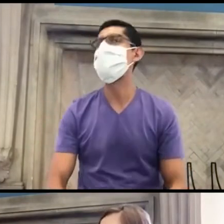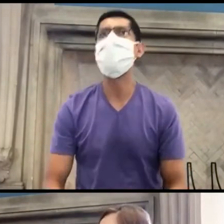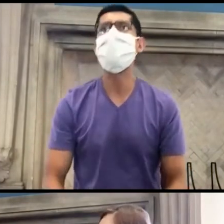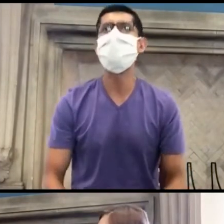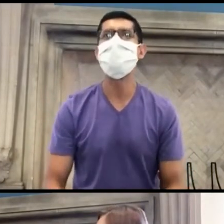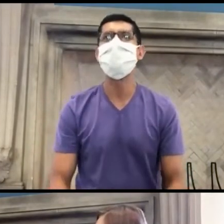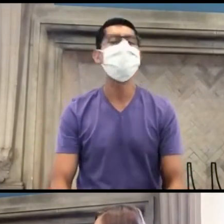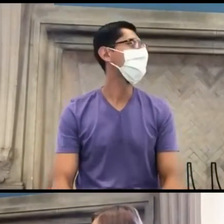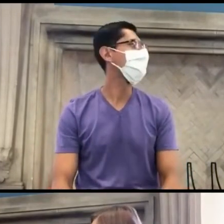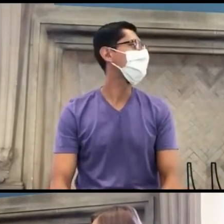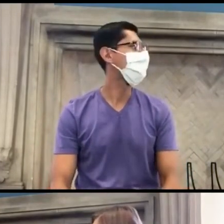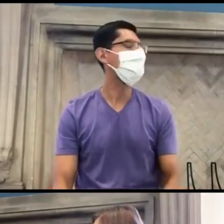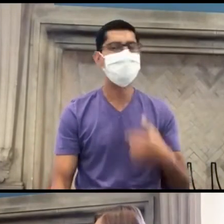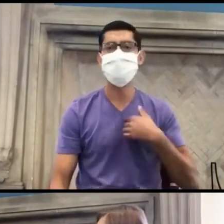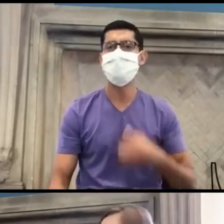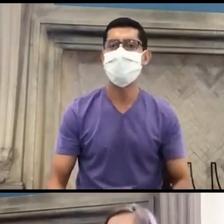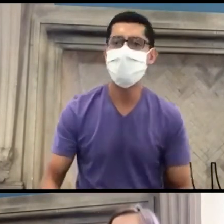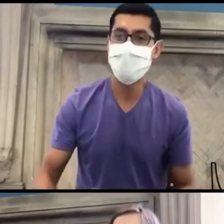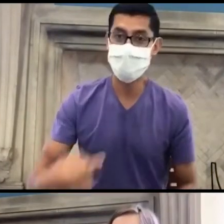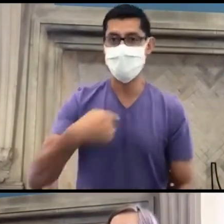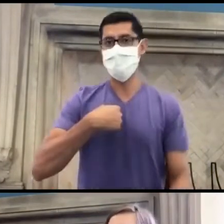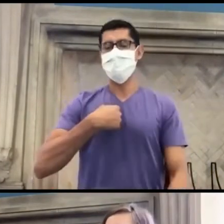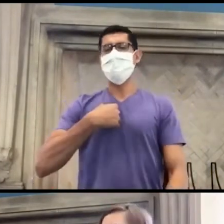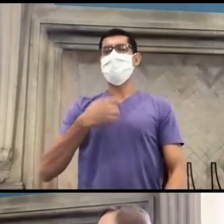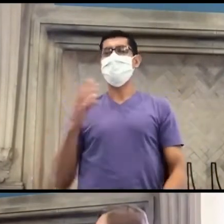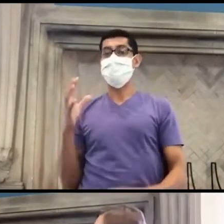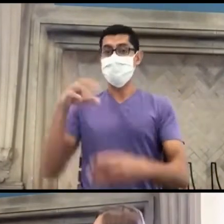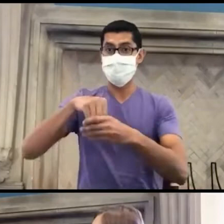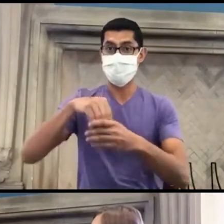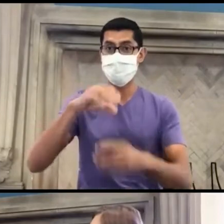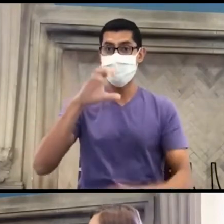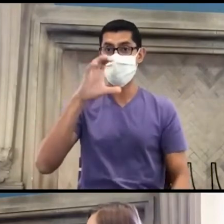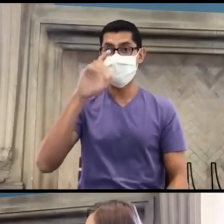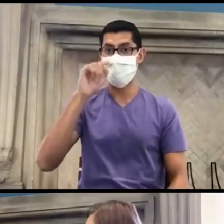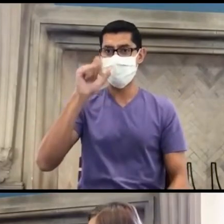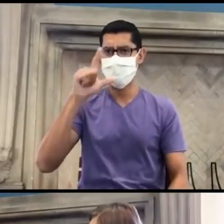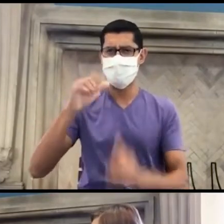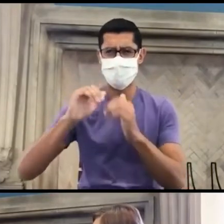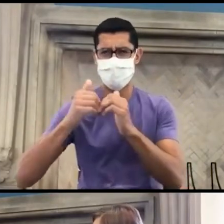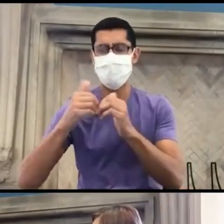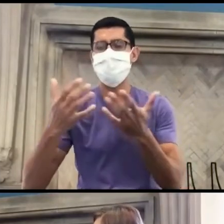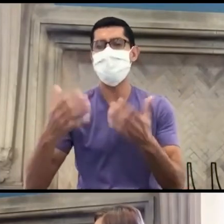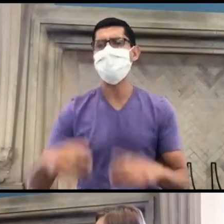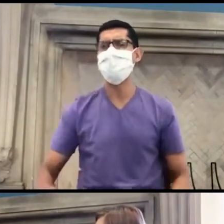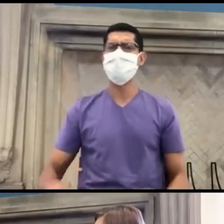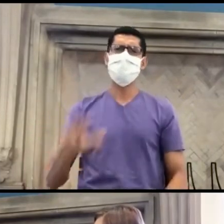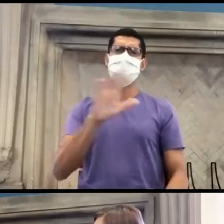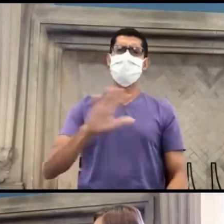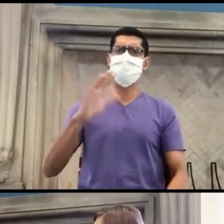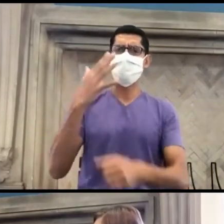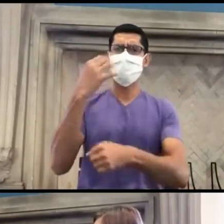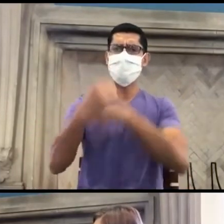Did you want to go first and I'll go next? I got involved with CTSL about 5 years